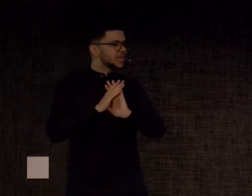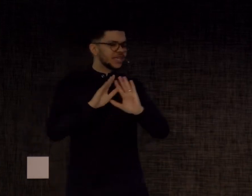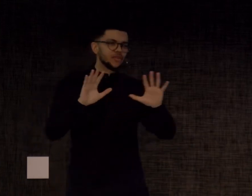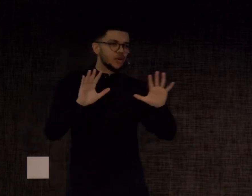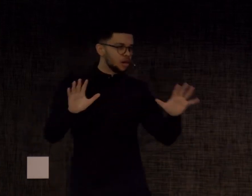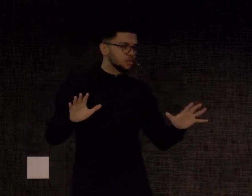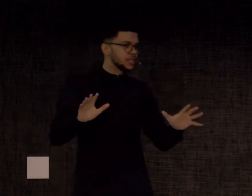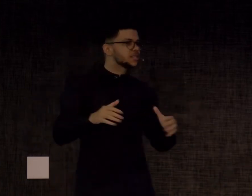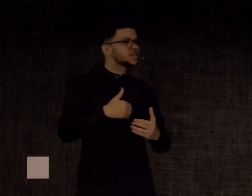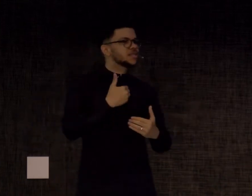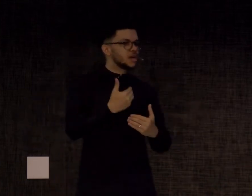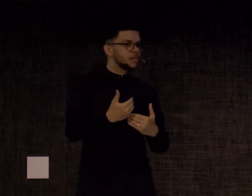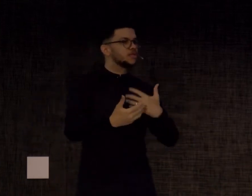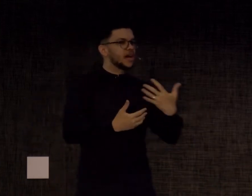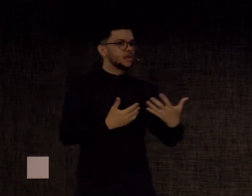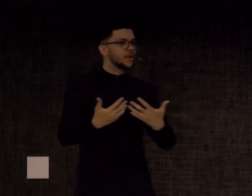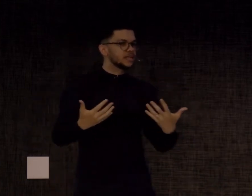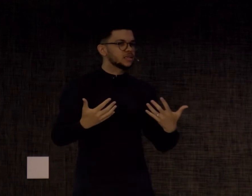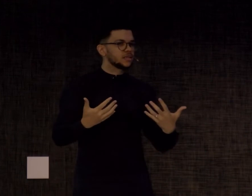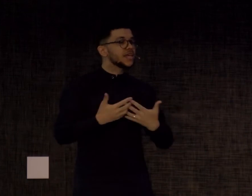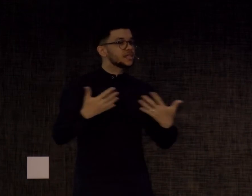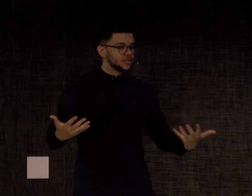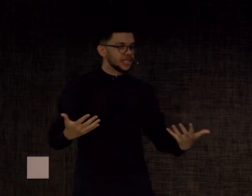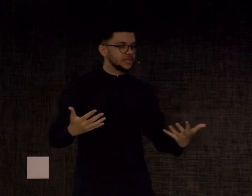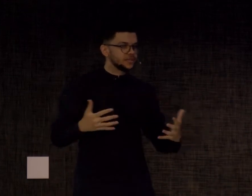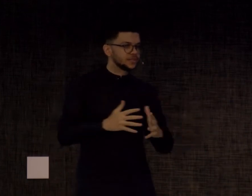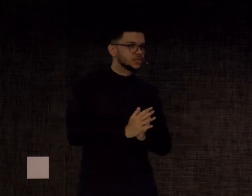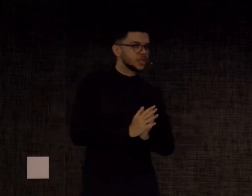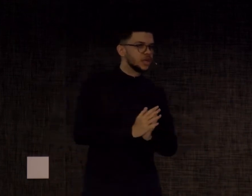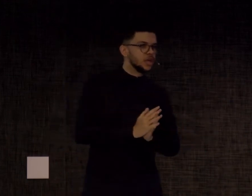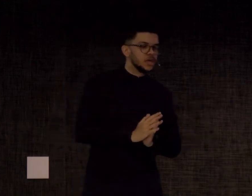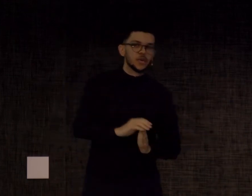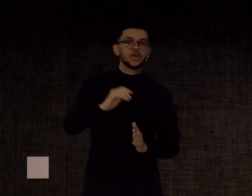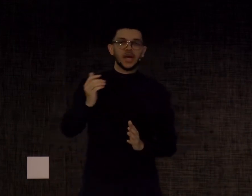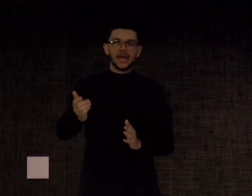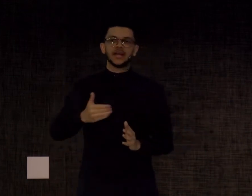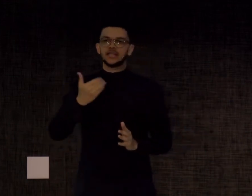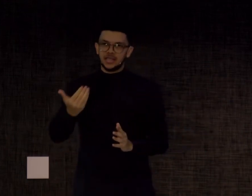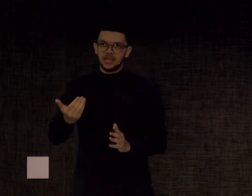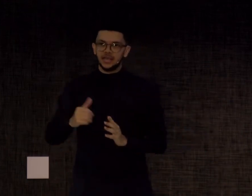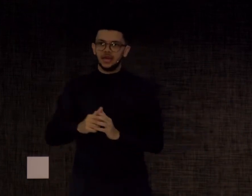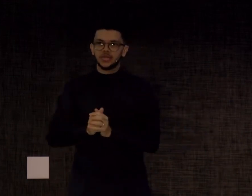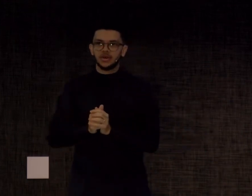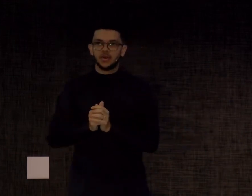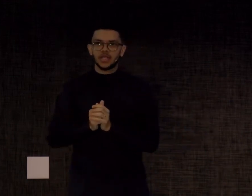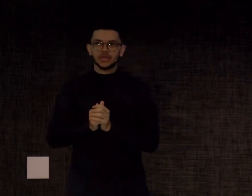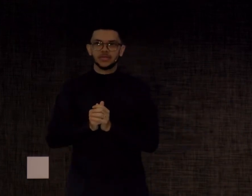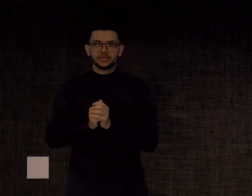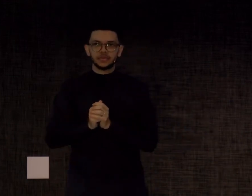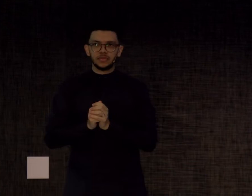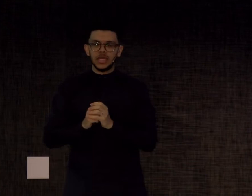be completely wrong. It's just an example of how we might think differently. So on the one hand, I see in the IRMSA